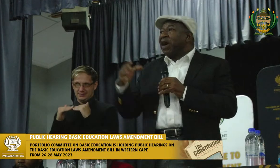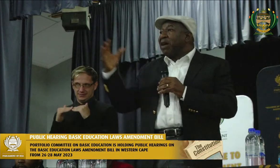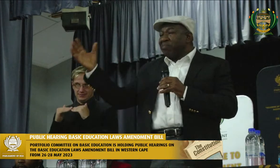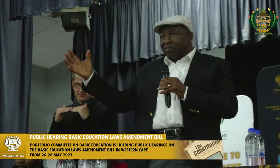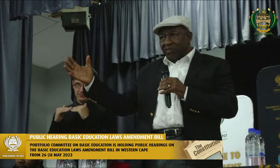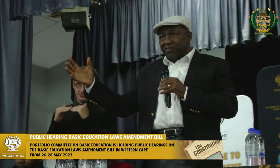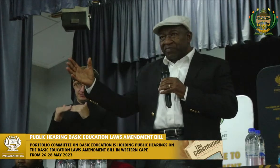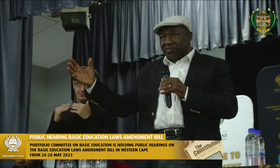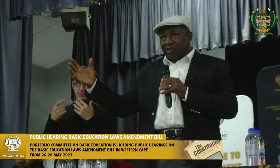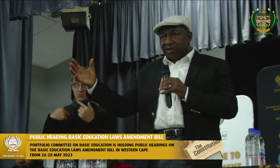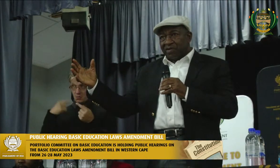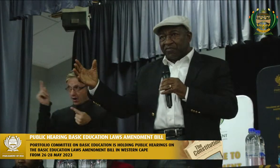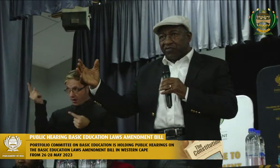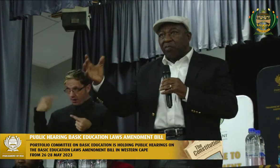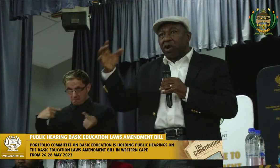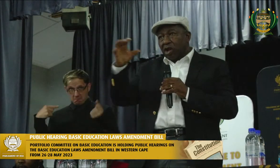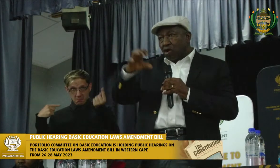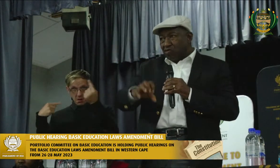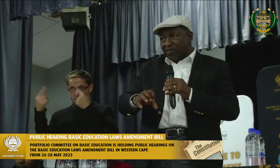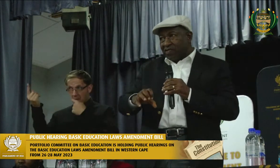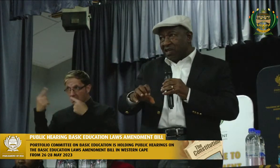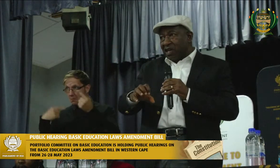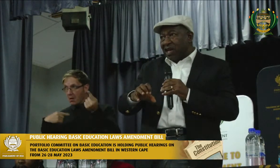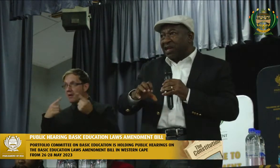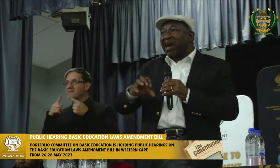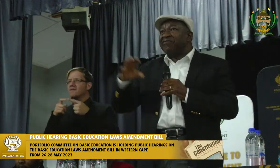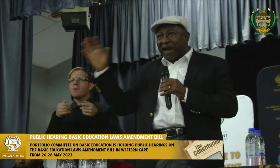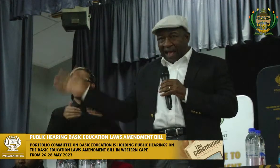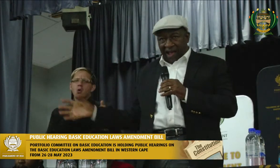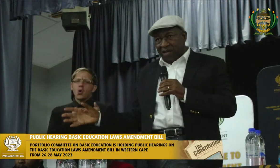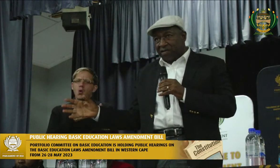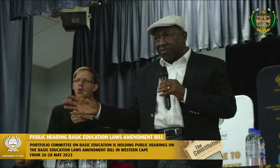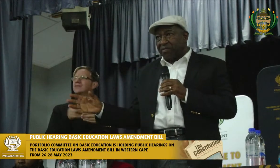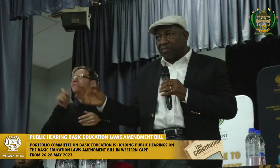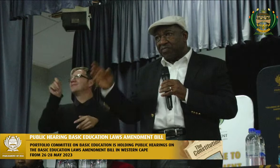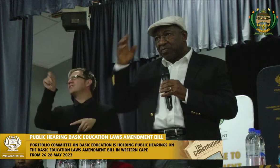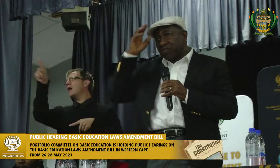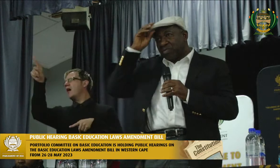You have come from close and afar.